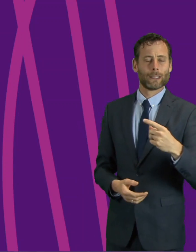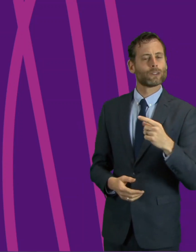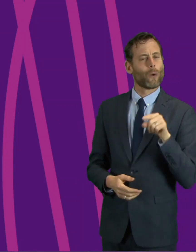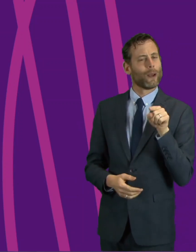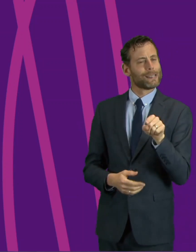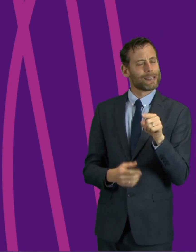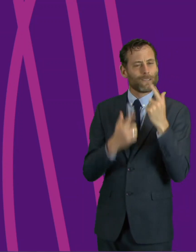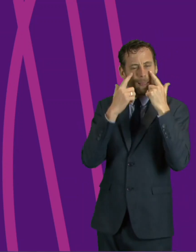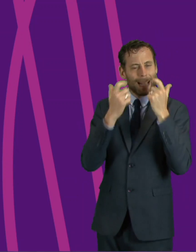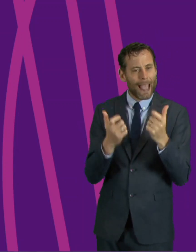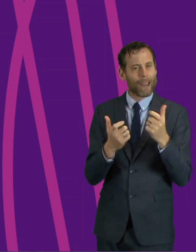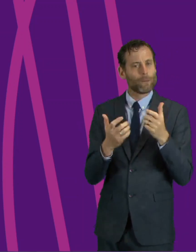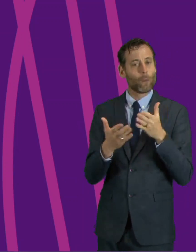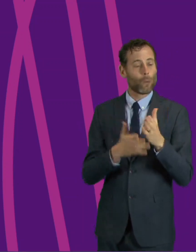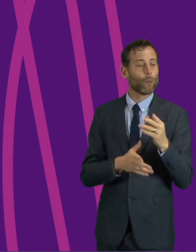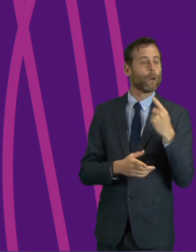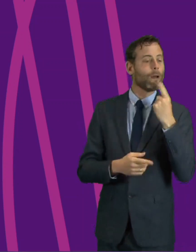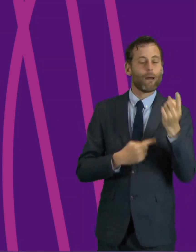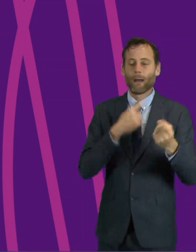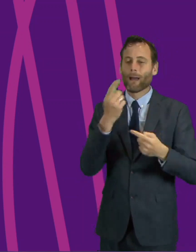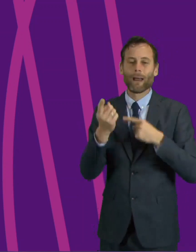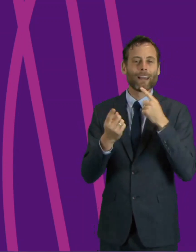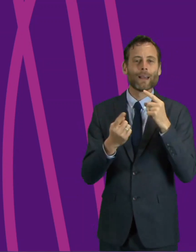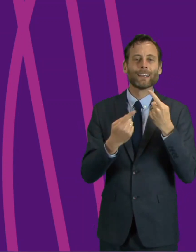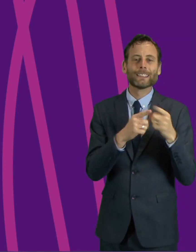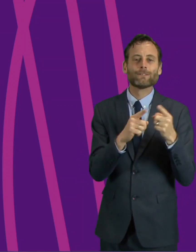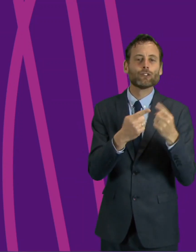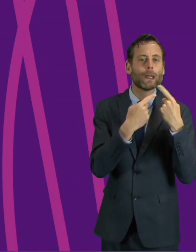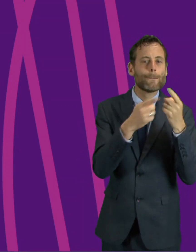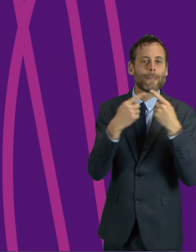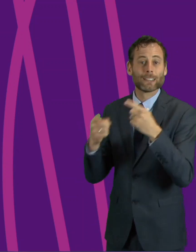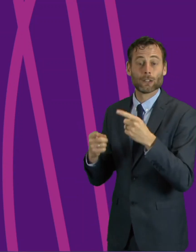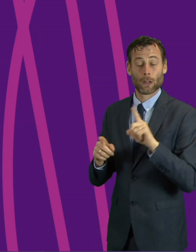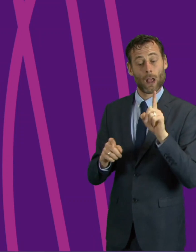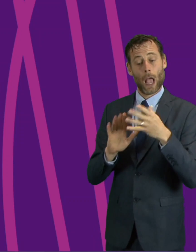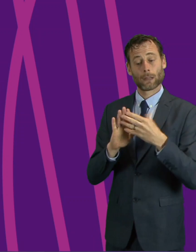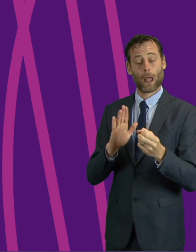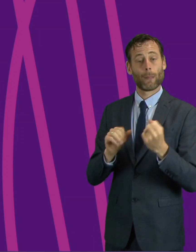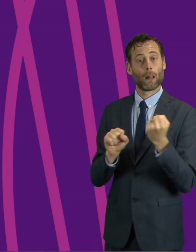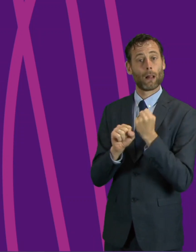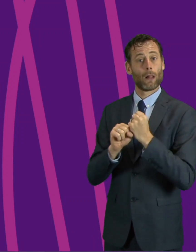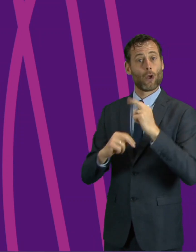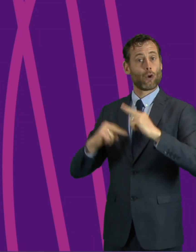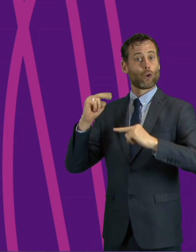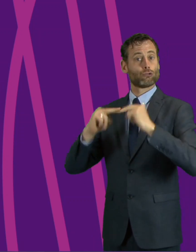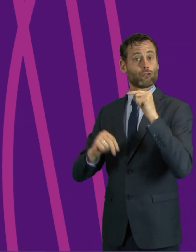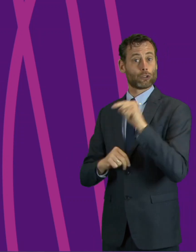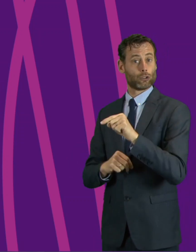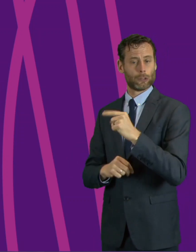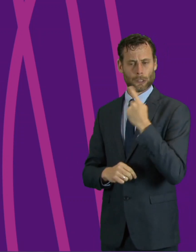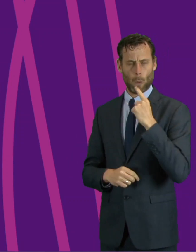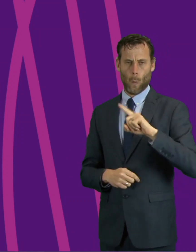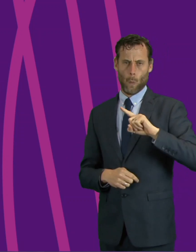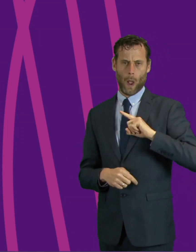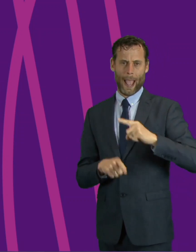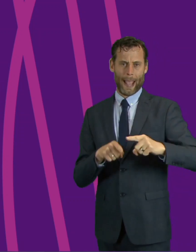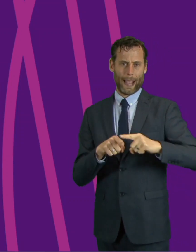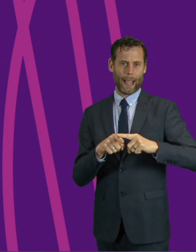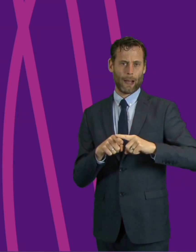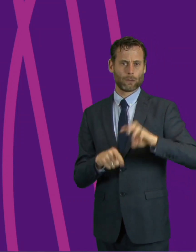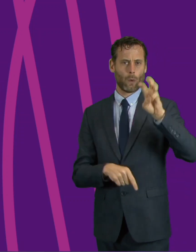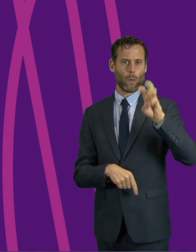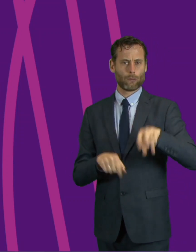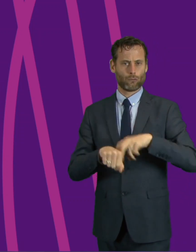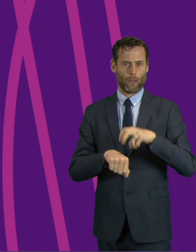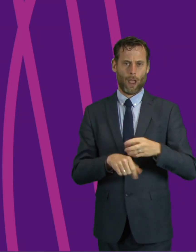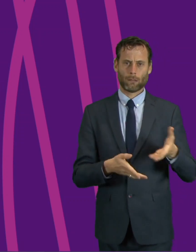that comes from mixed messaging. Now, construction firms, for example, are asking why firms in England, Wales and Northern Ireland have been able to work